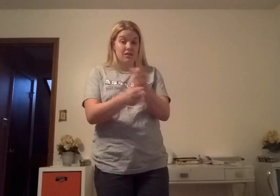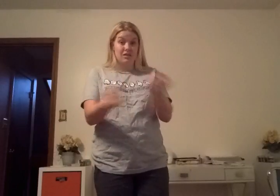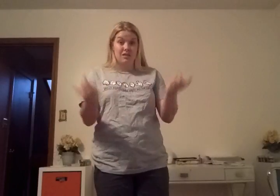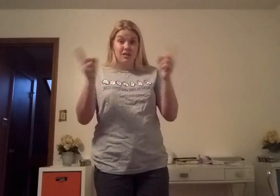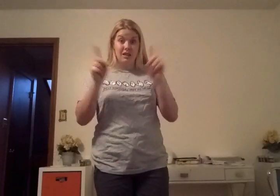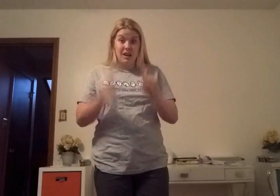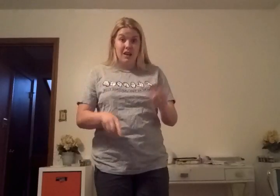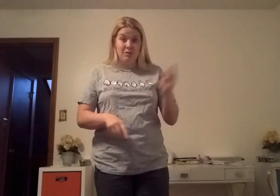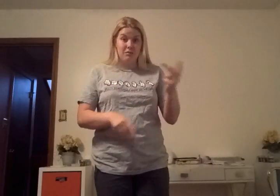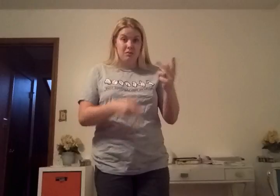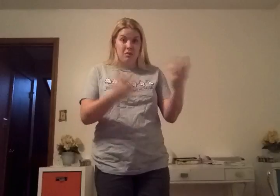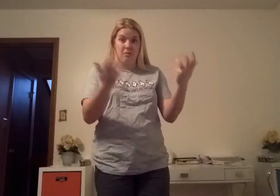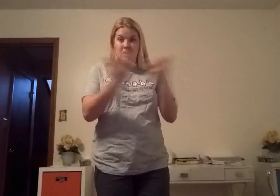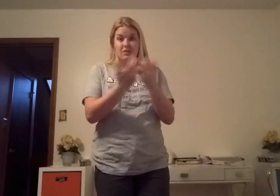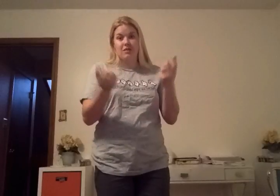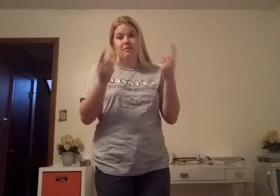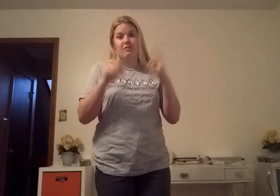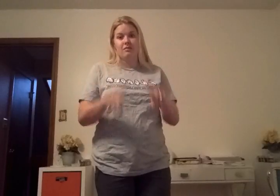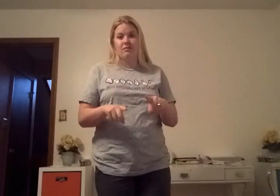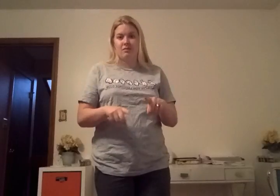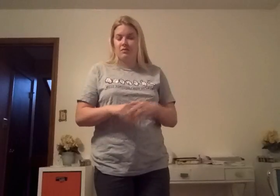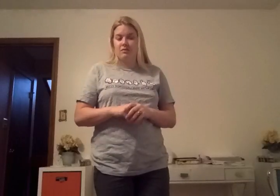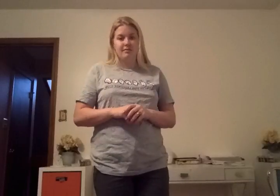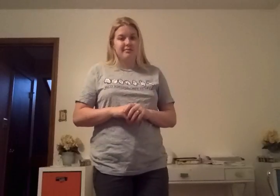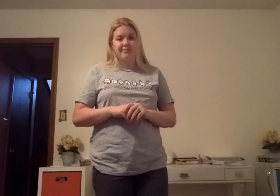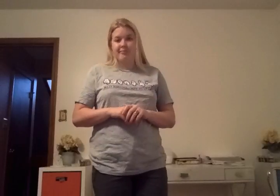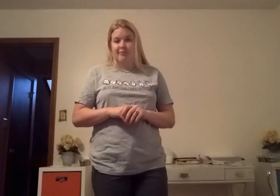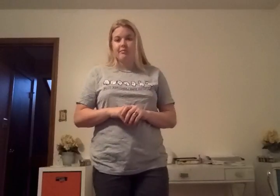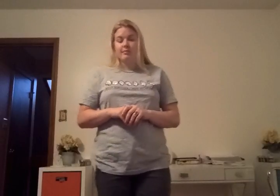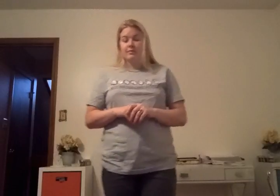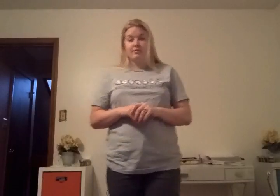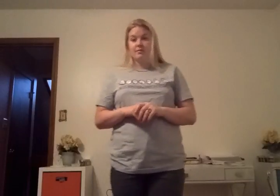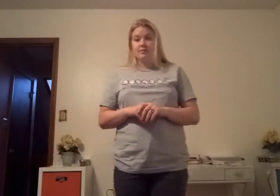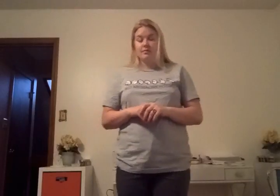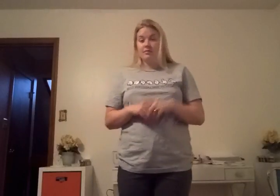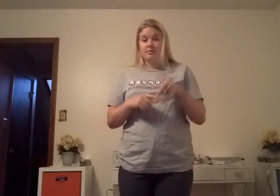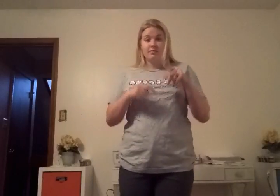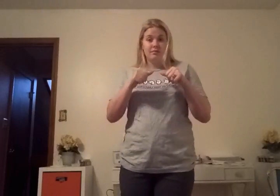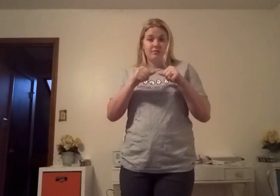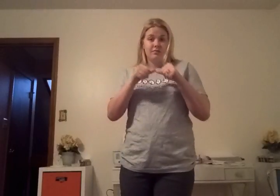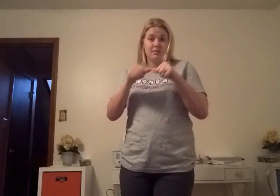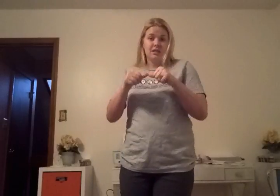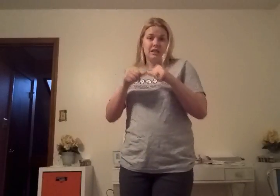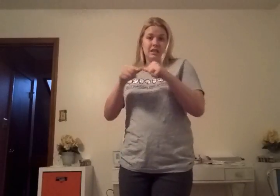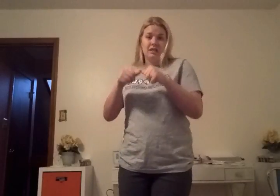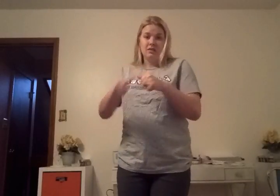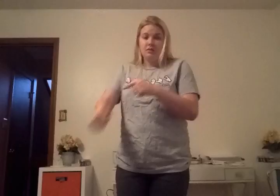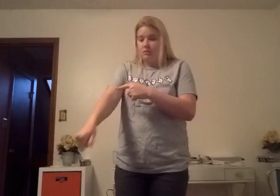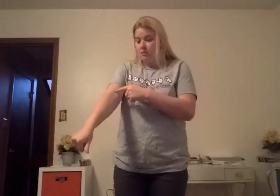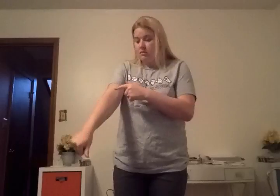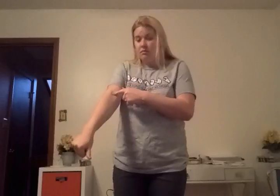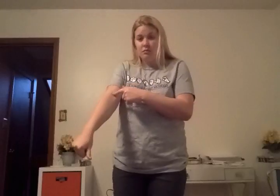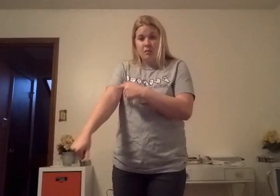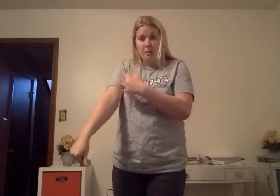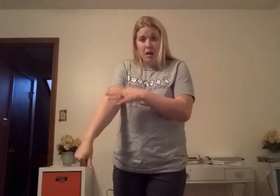unbelievable. That's not real. Francia immediately began the process of having her blood and urine tested. She completed a